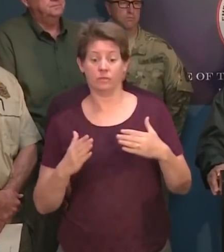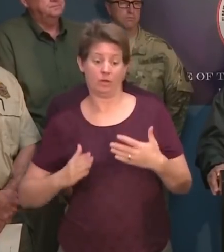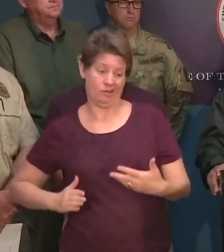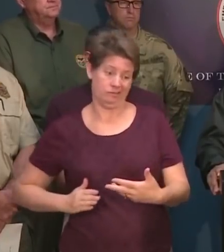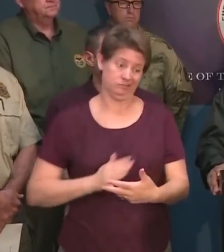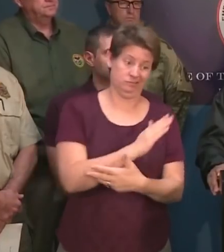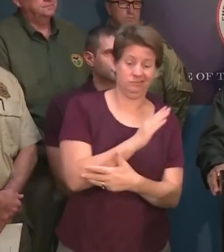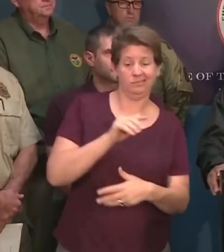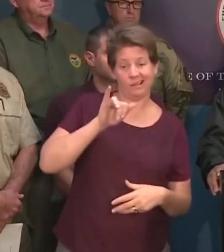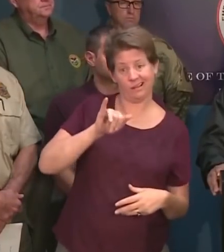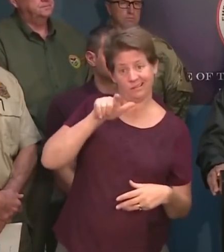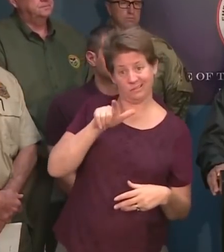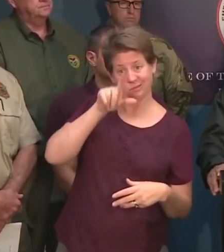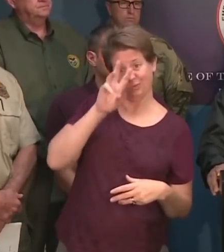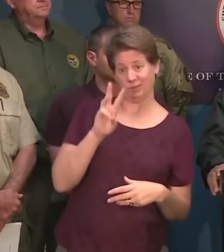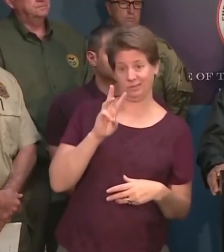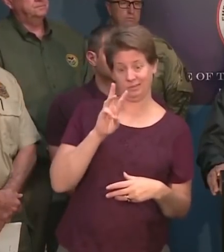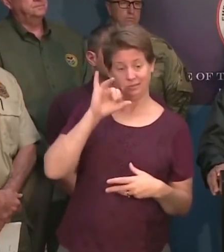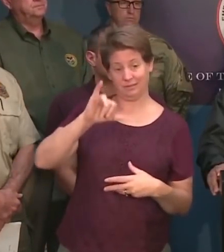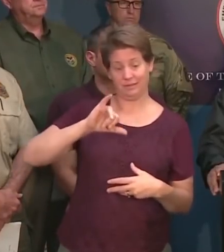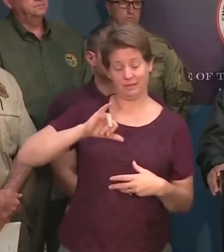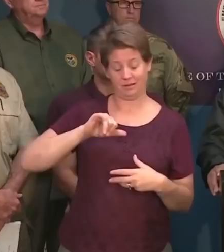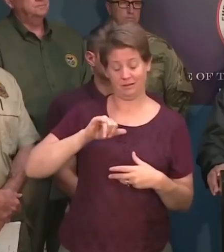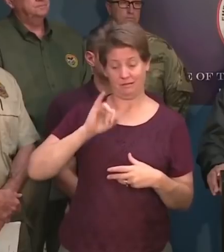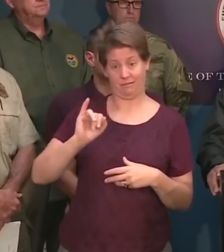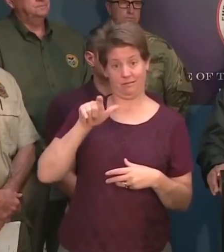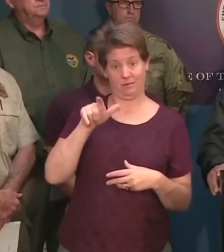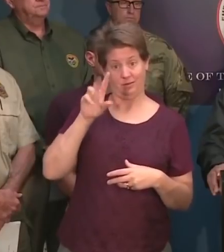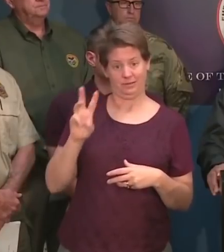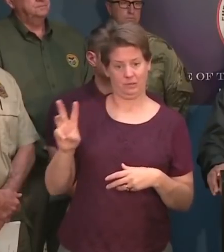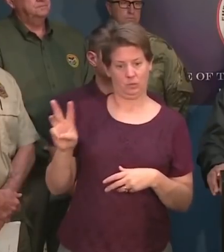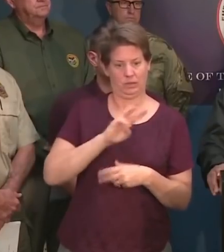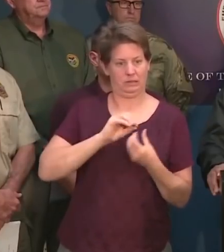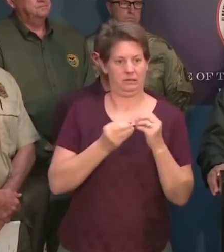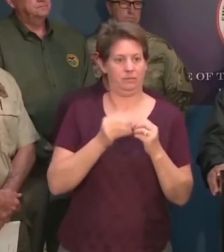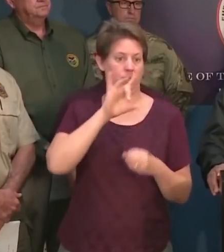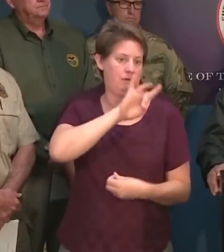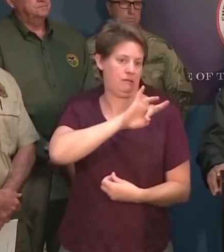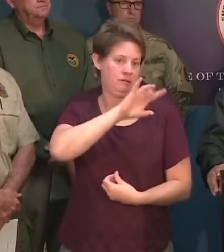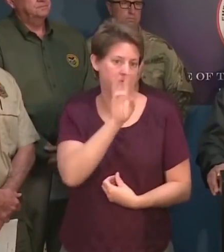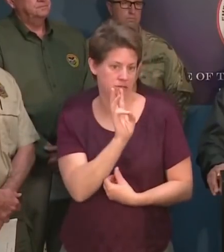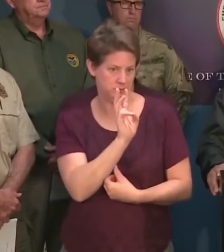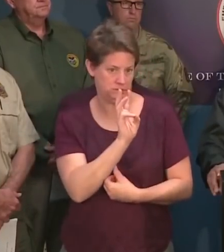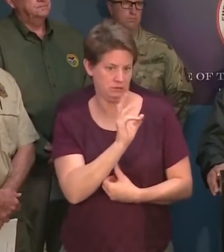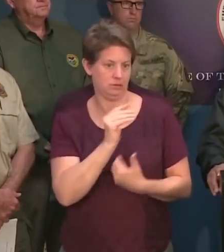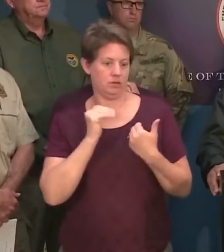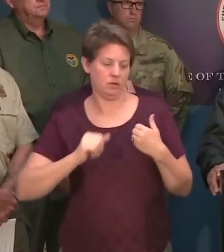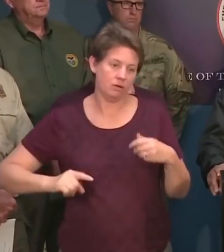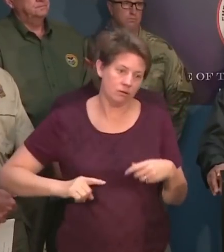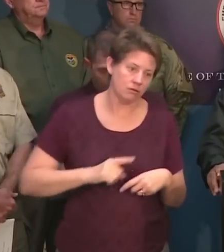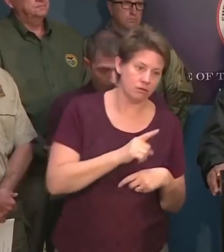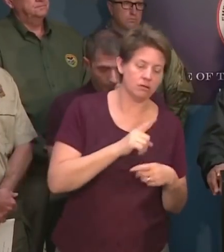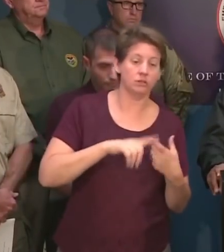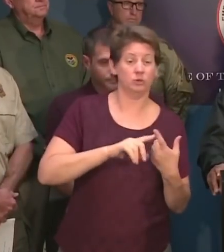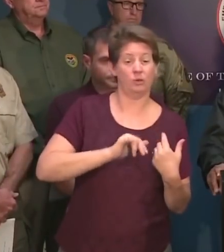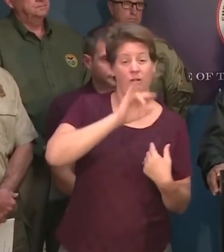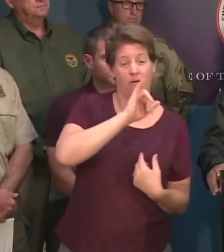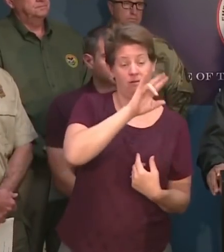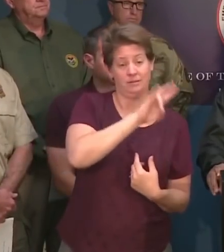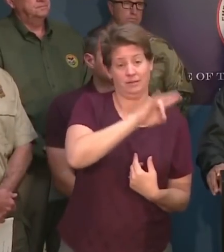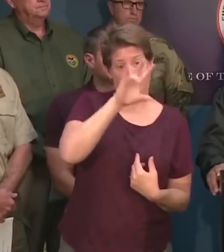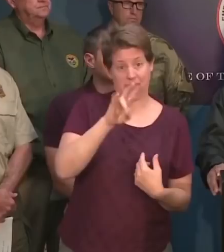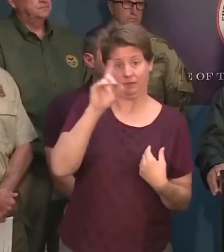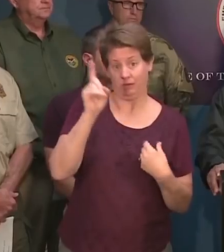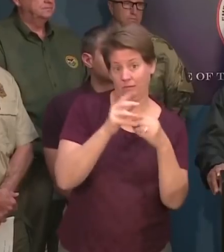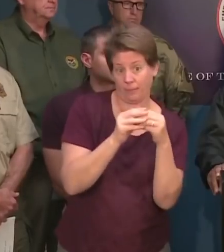I-26 exit. That's exit I-26 westbound, exit number 86 to northbound I-77 in